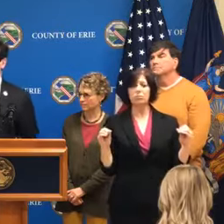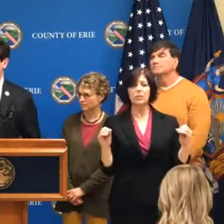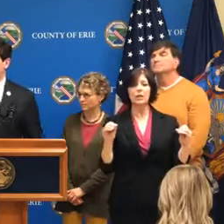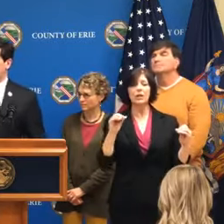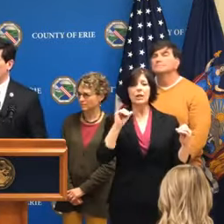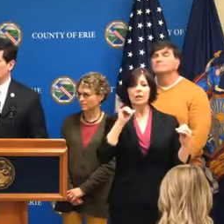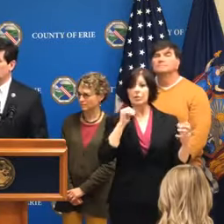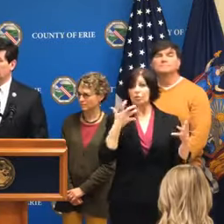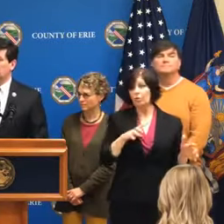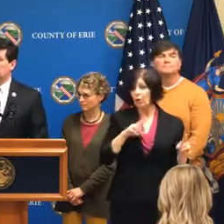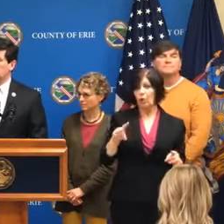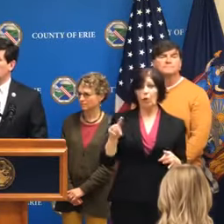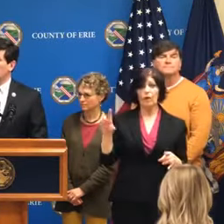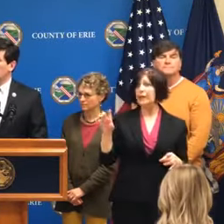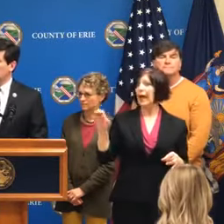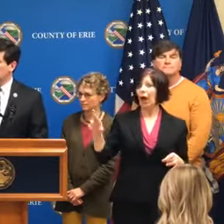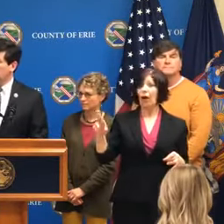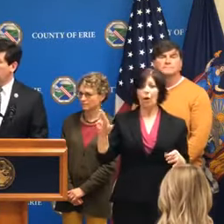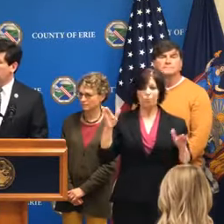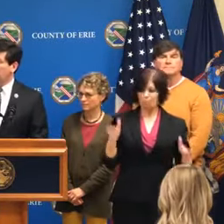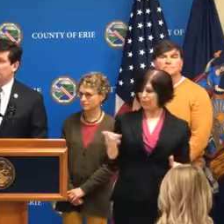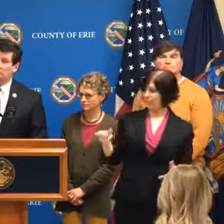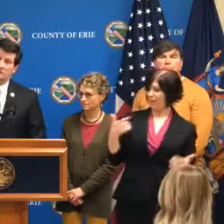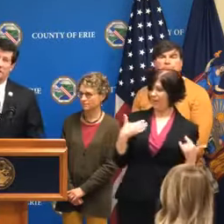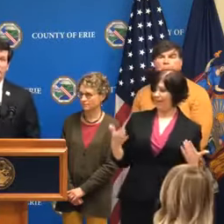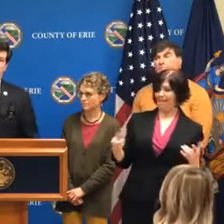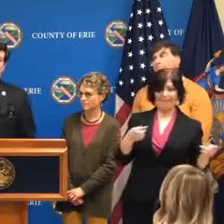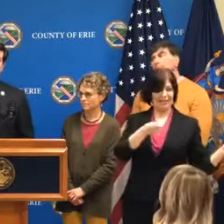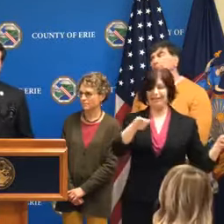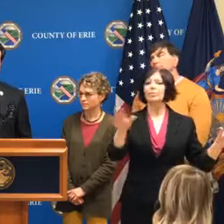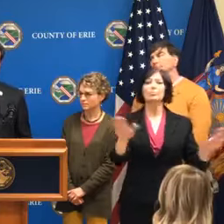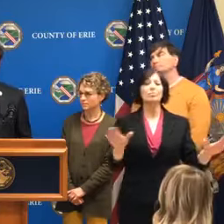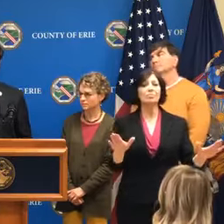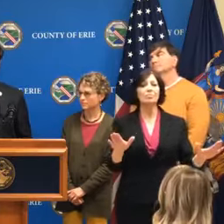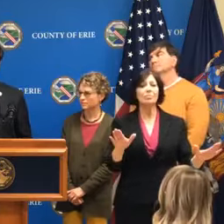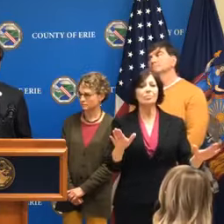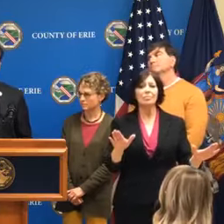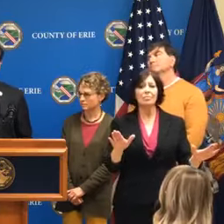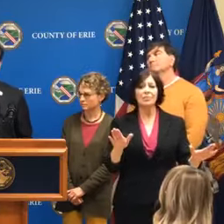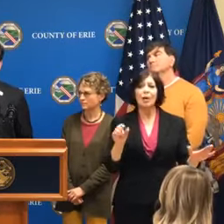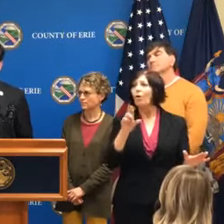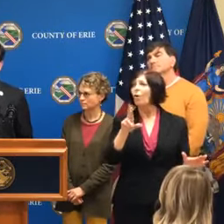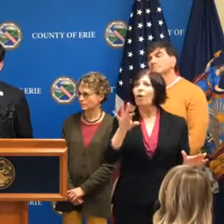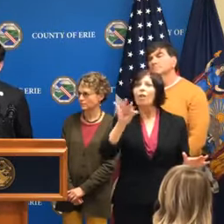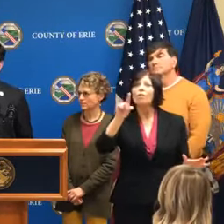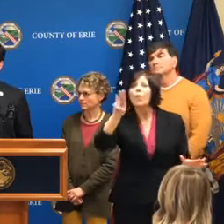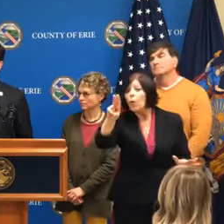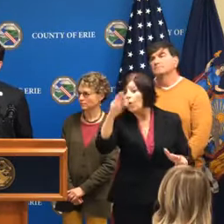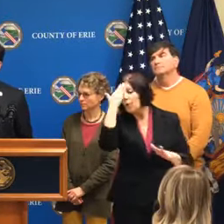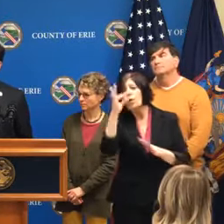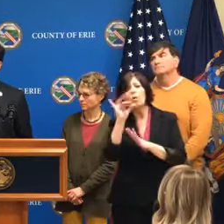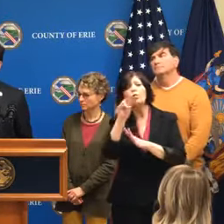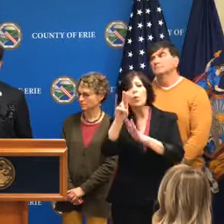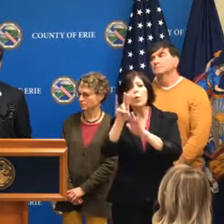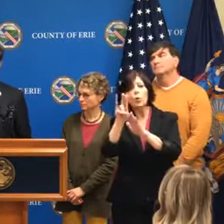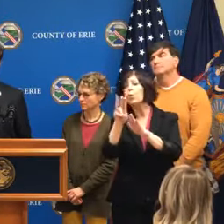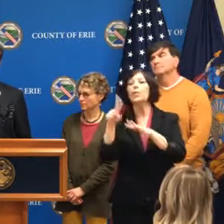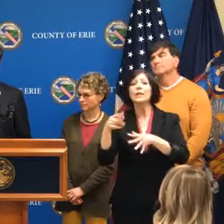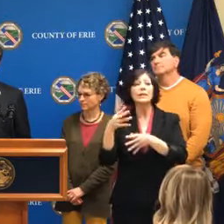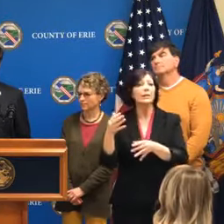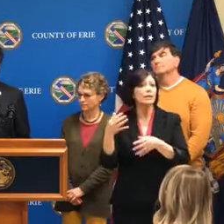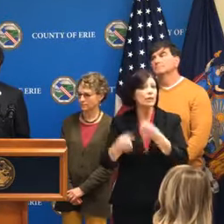an emergency room or urgent care where someone might actually have it, or they have many other illnesses such as the flu, and we know the flu has been very strong this